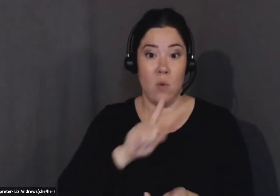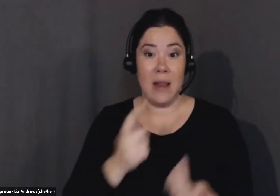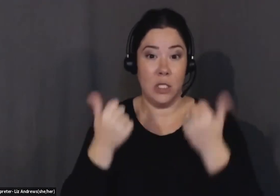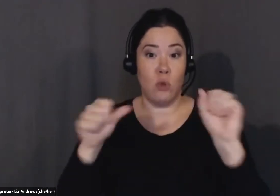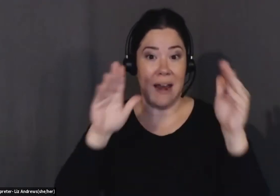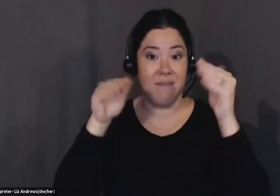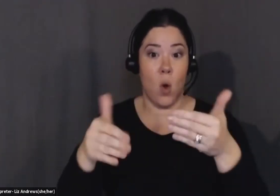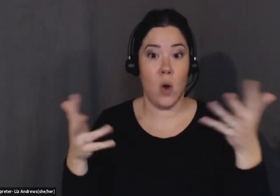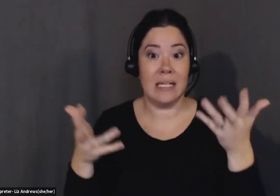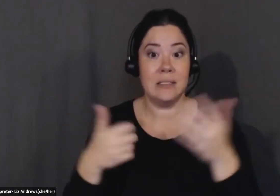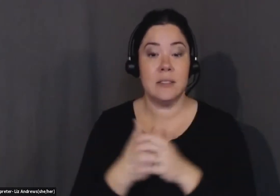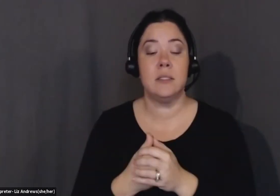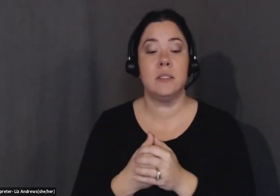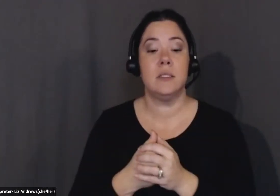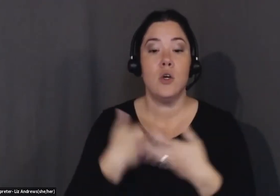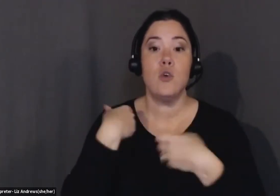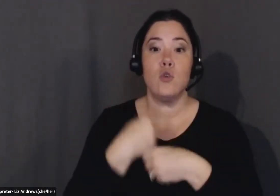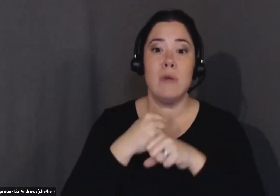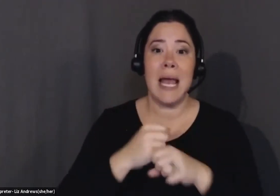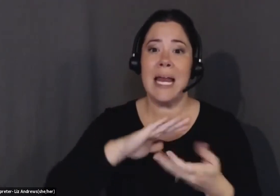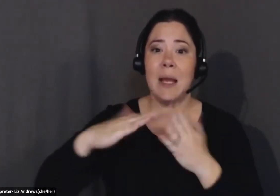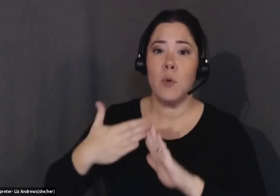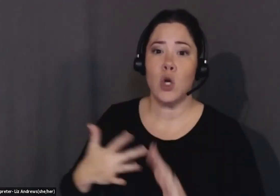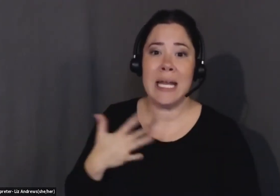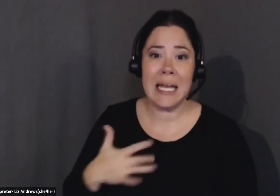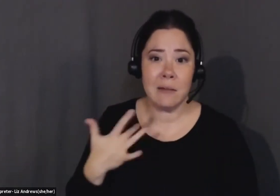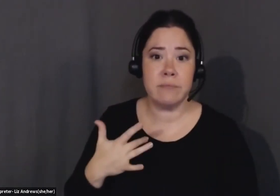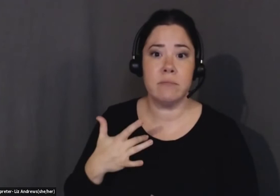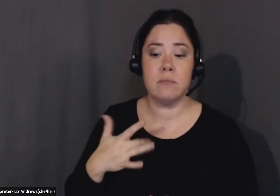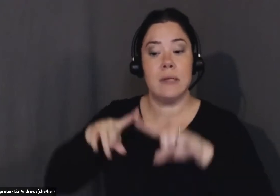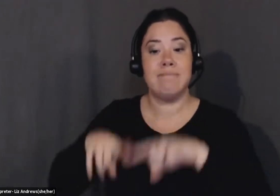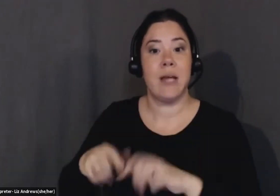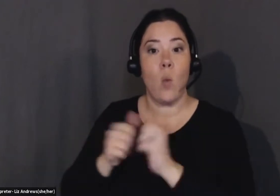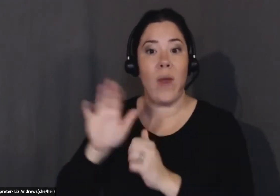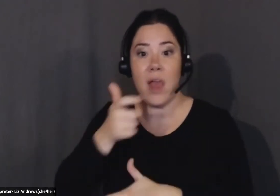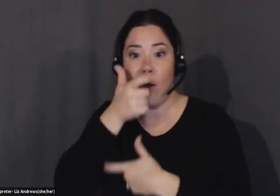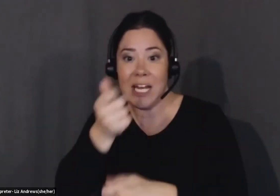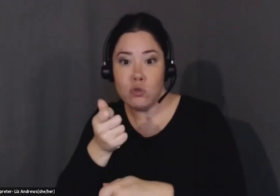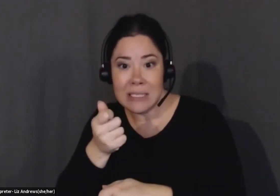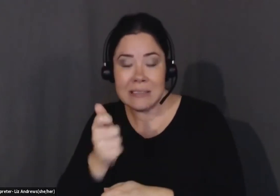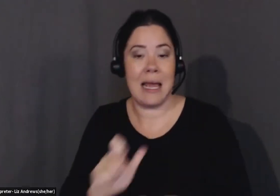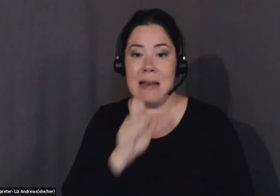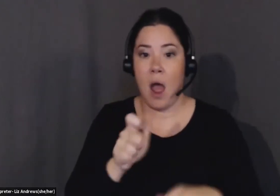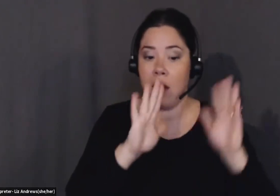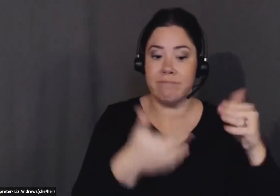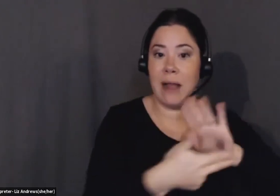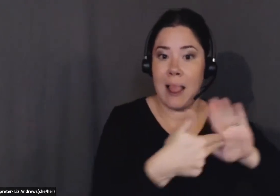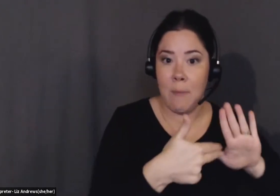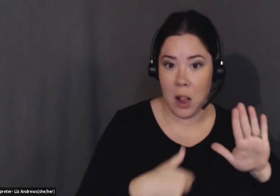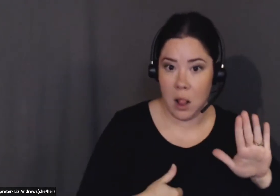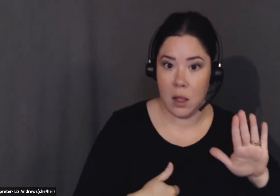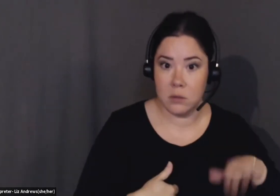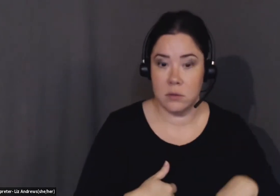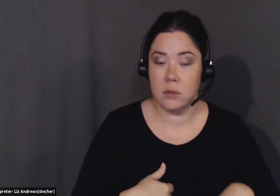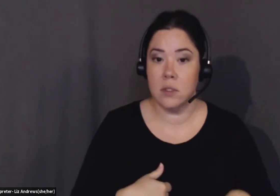is creating community based on interest and not necessarily label. So being an independent living center,